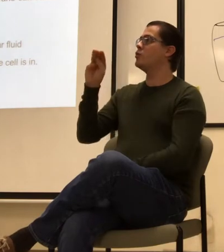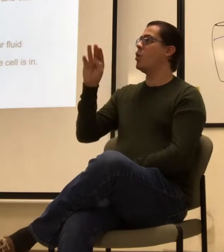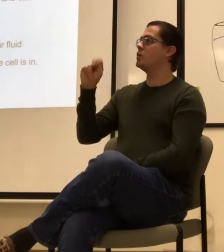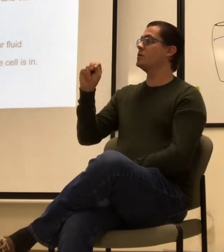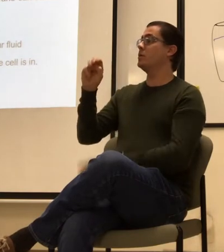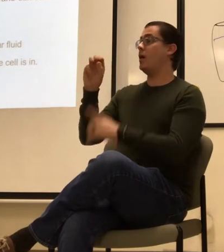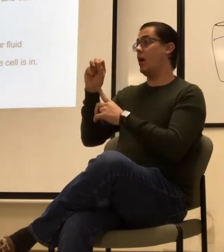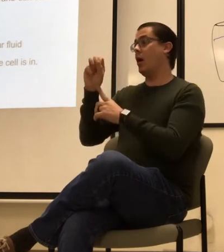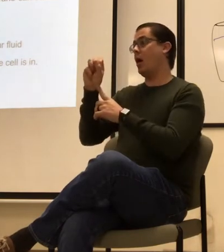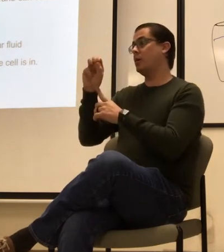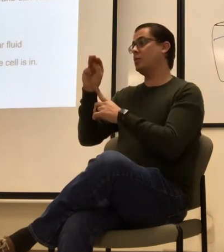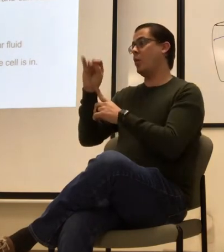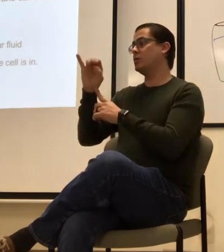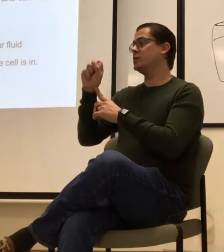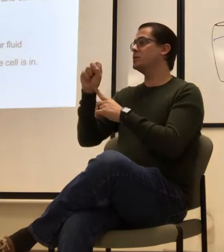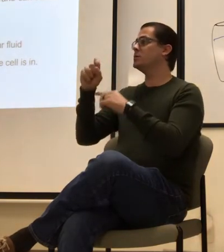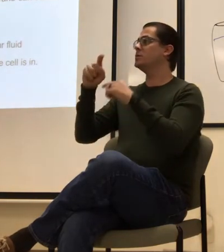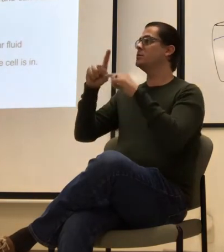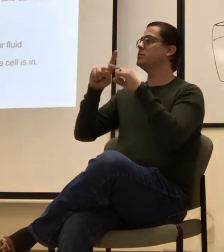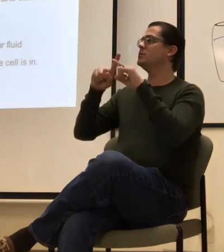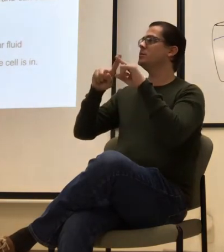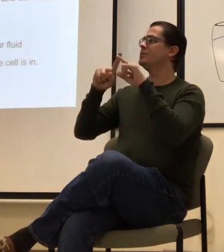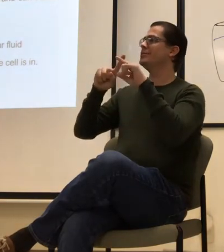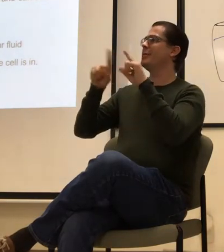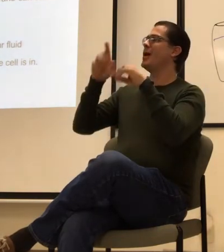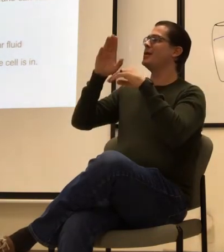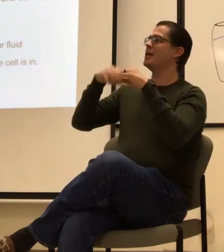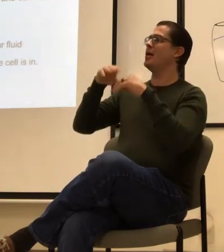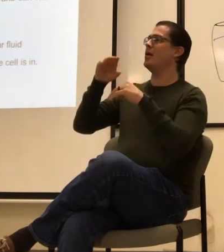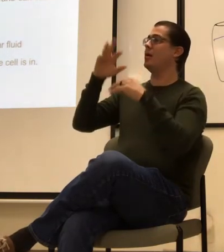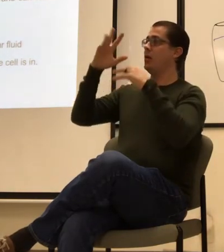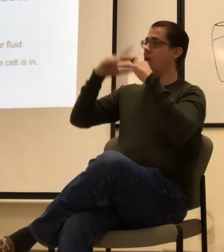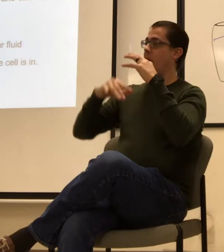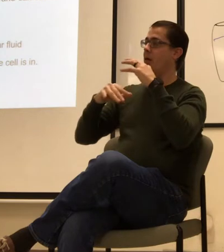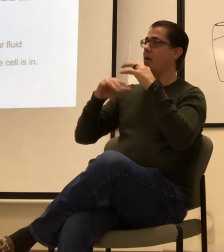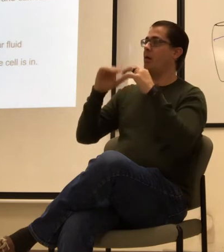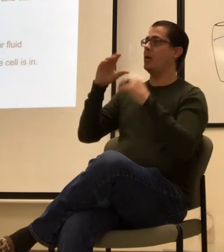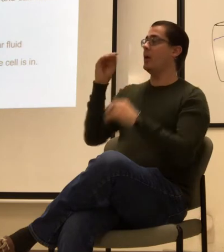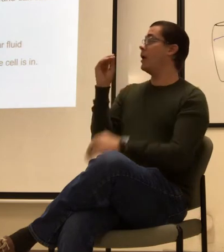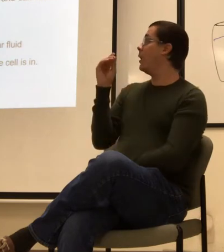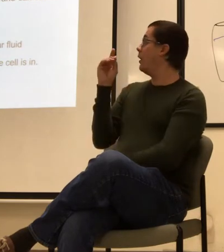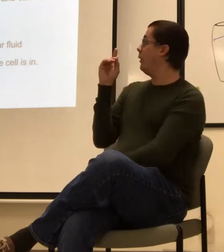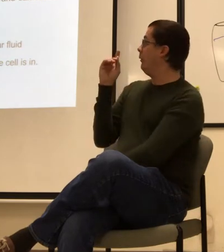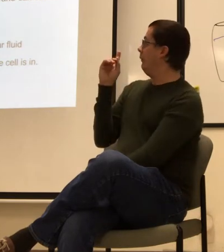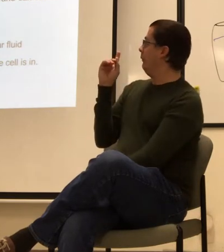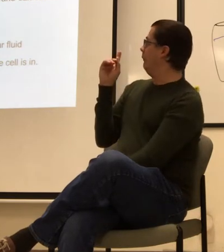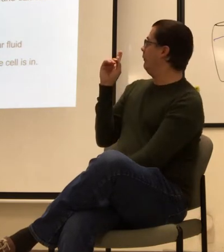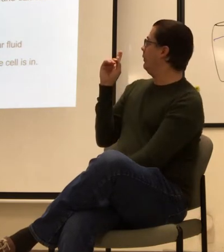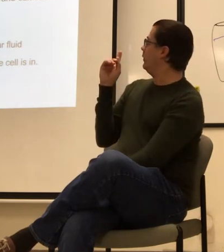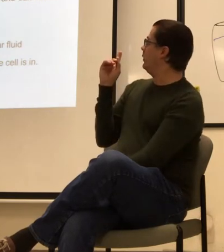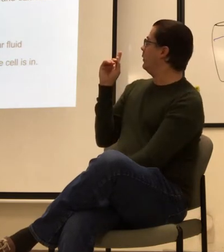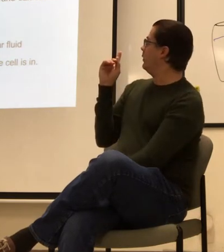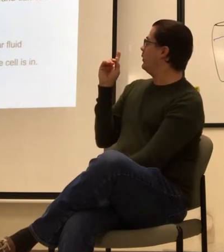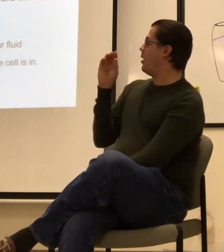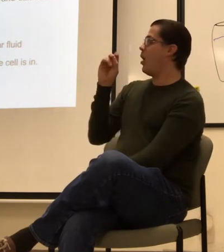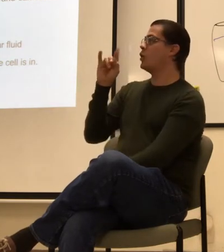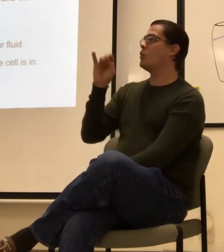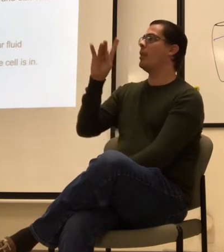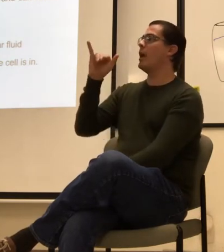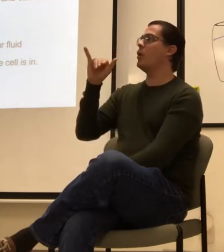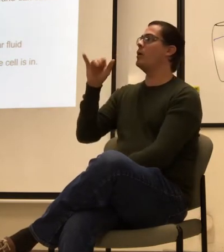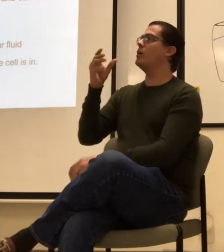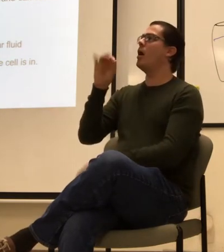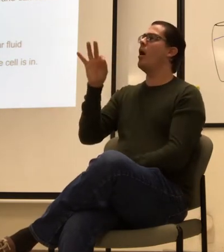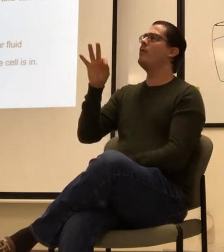osmolarity of the intracellular fluid as well as the osmolarity that this of the